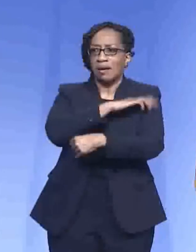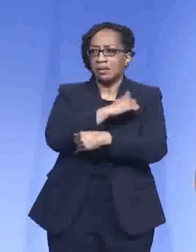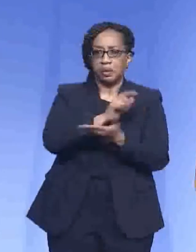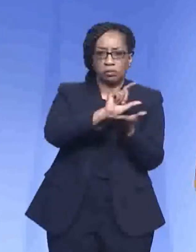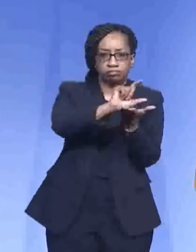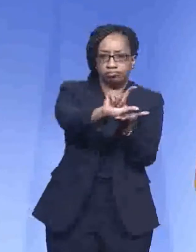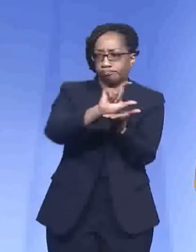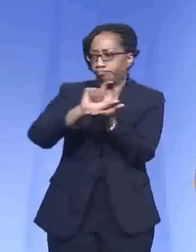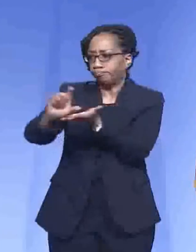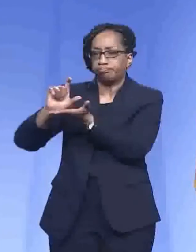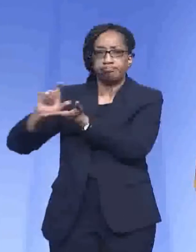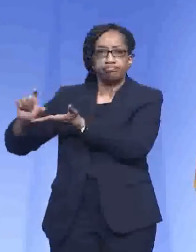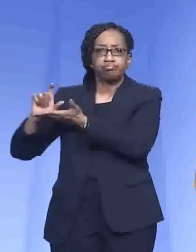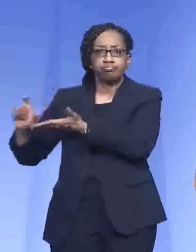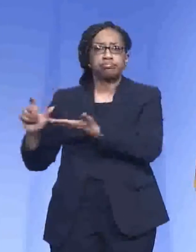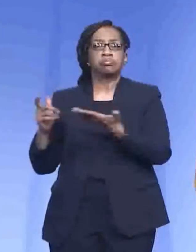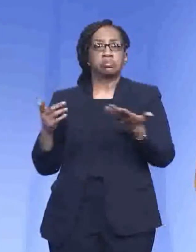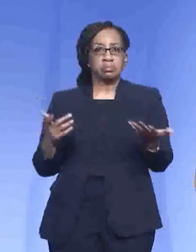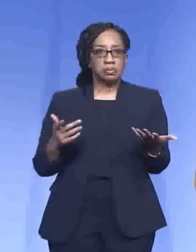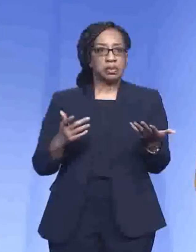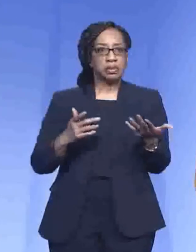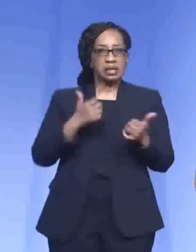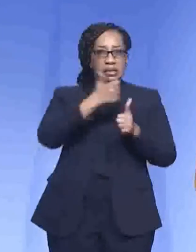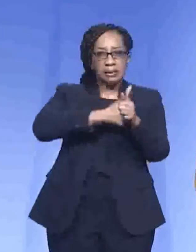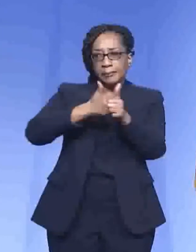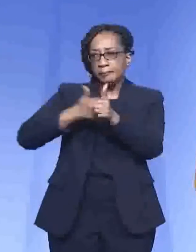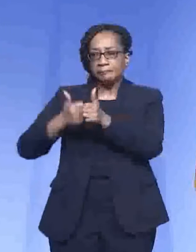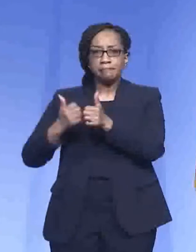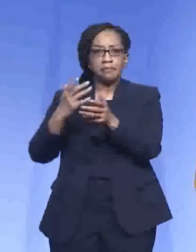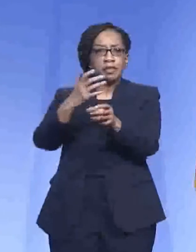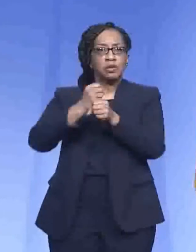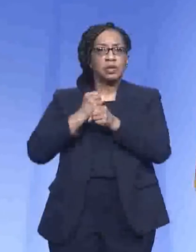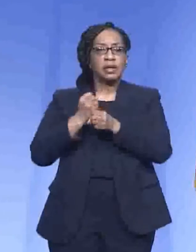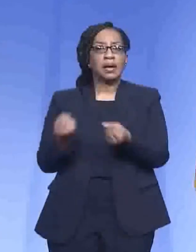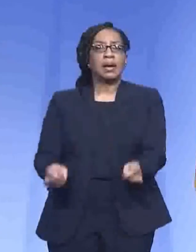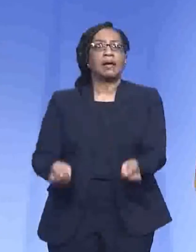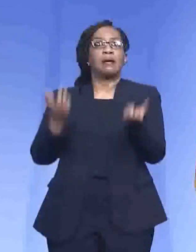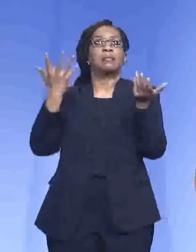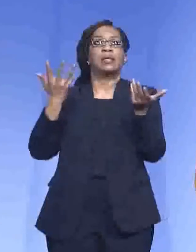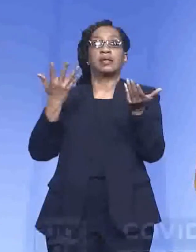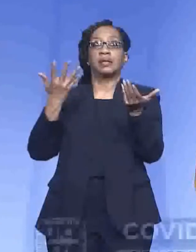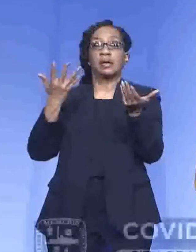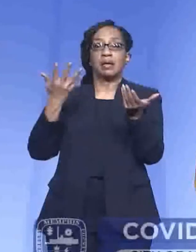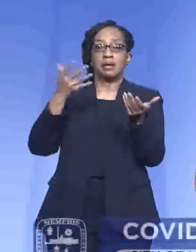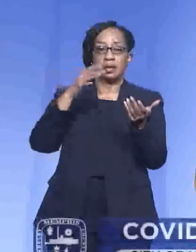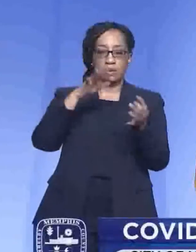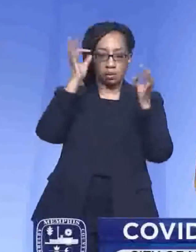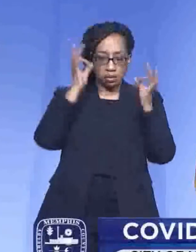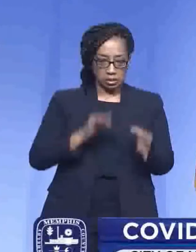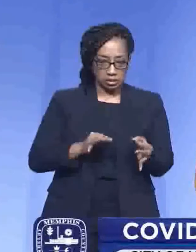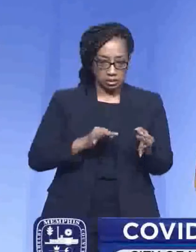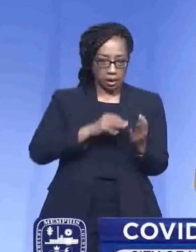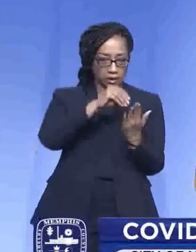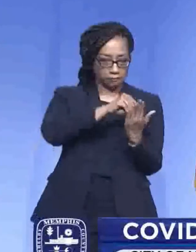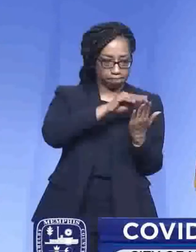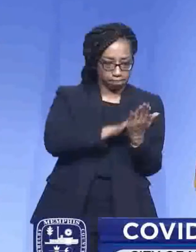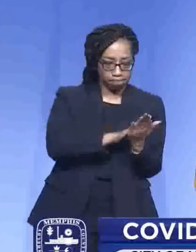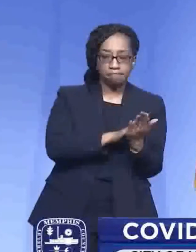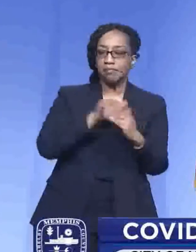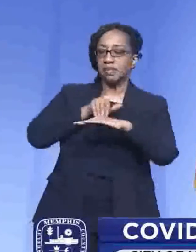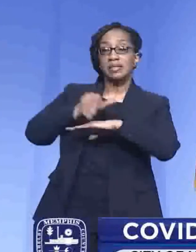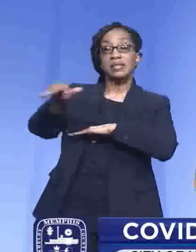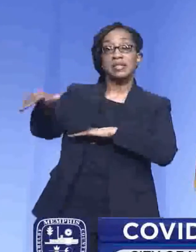and how many will the FQHC clinics receive. We sent that to the state, and then the state approves that